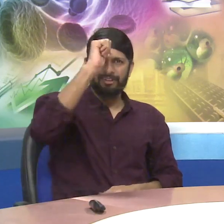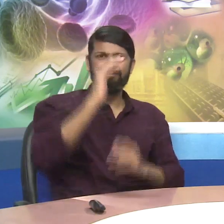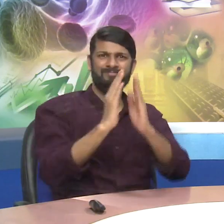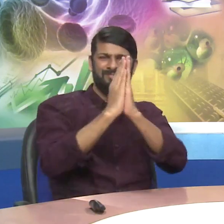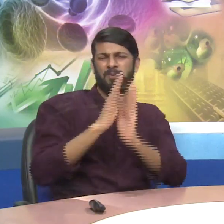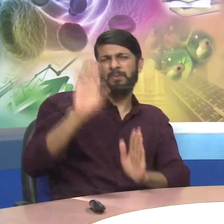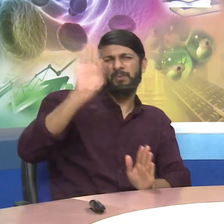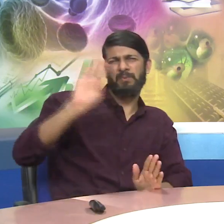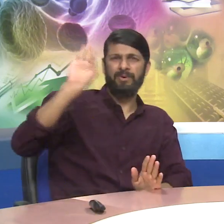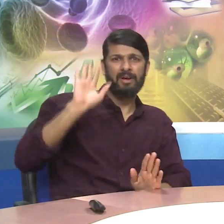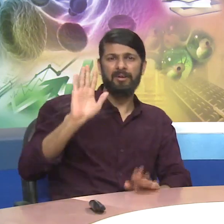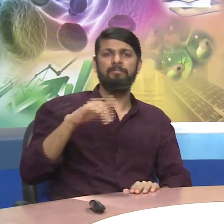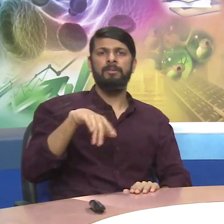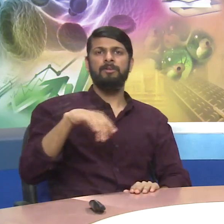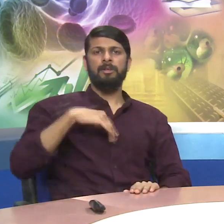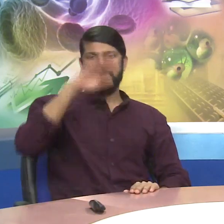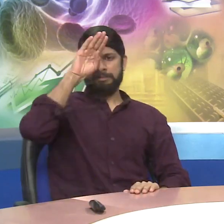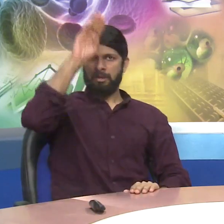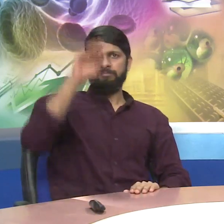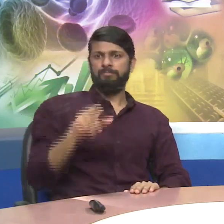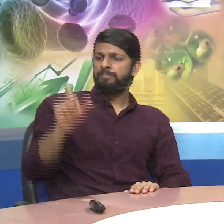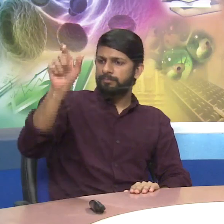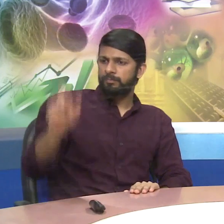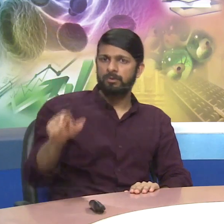rulers of the princely states.